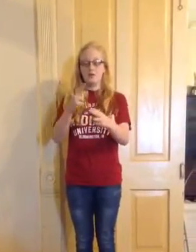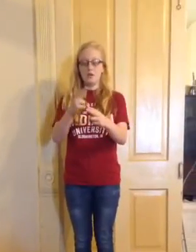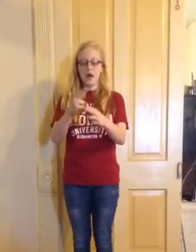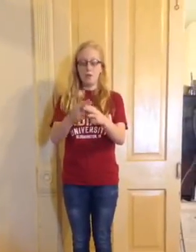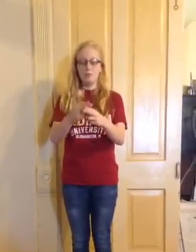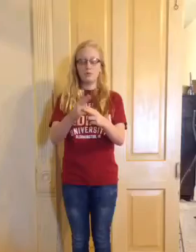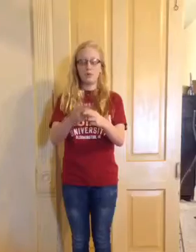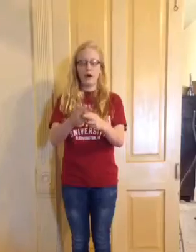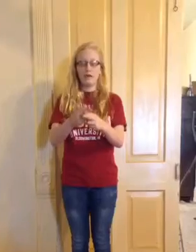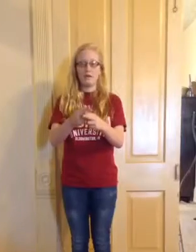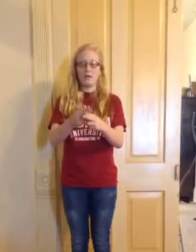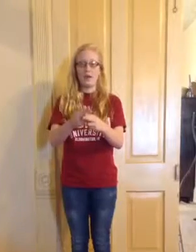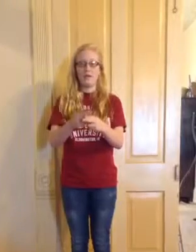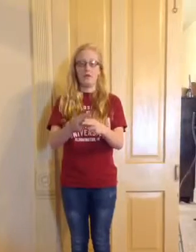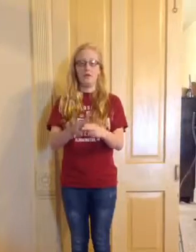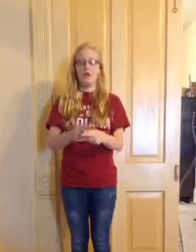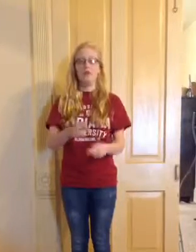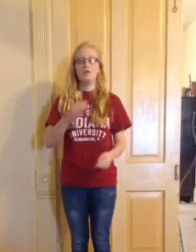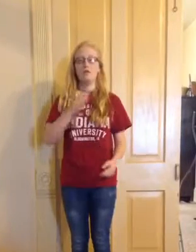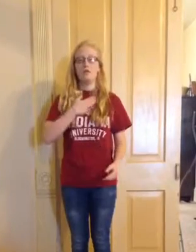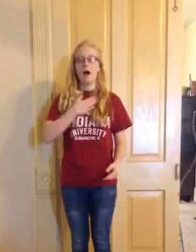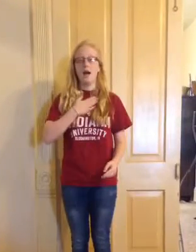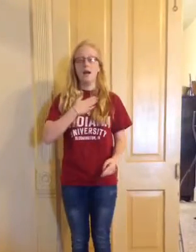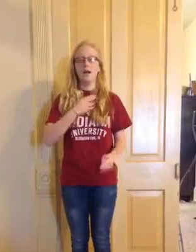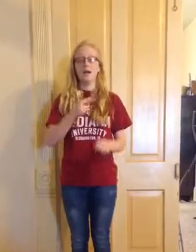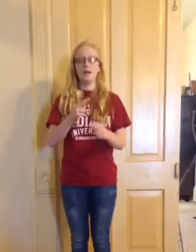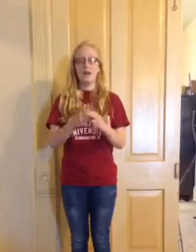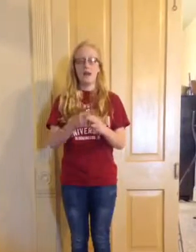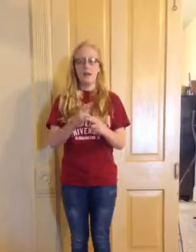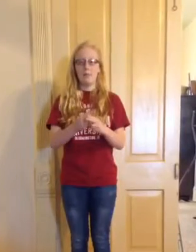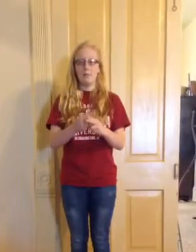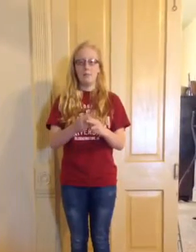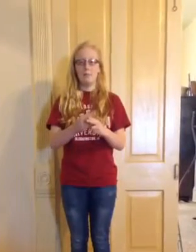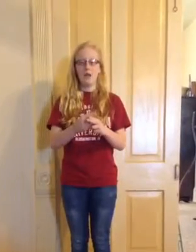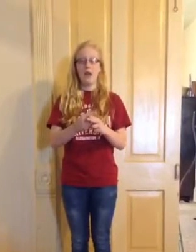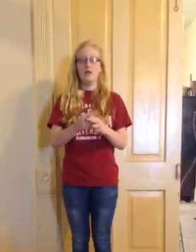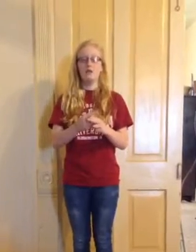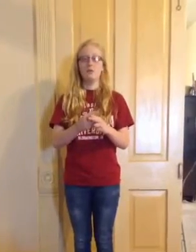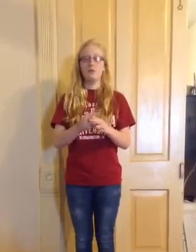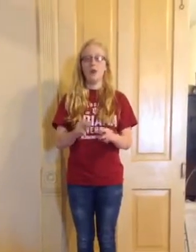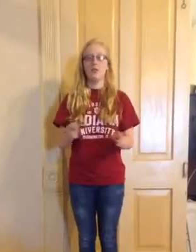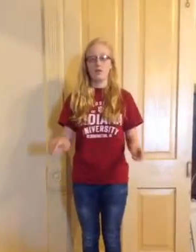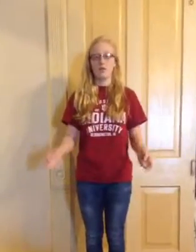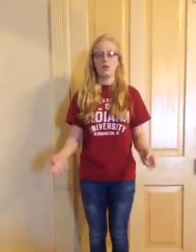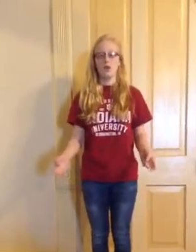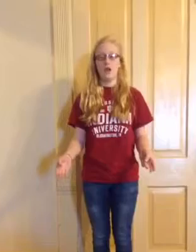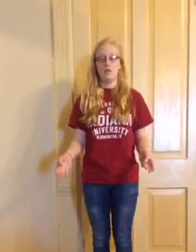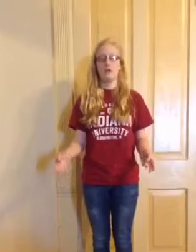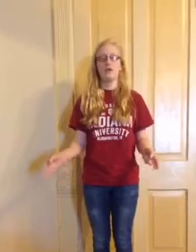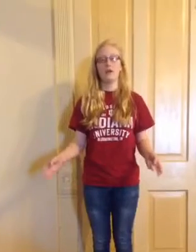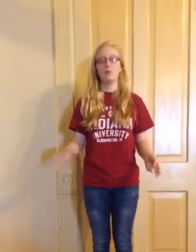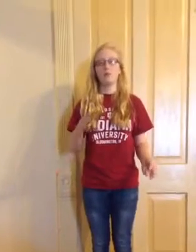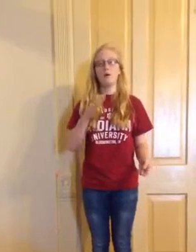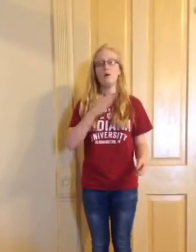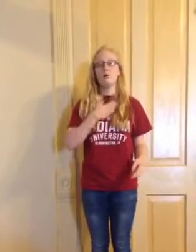just tap them twice together. So, my name. Then you would sign the rest of your name. For example,